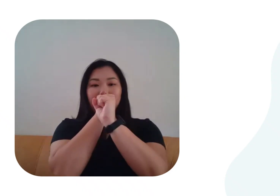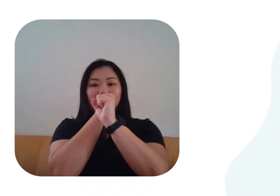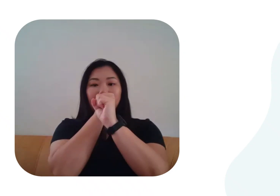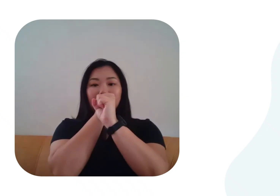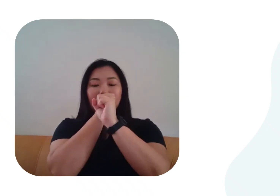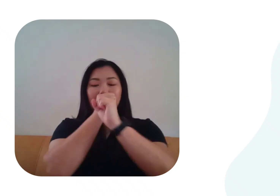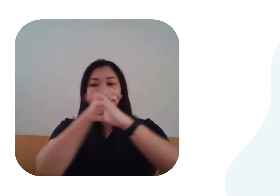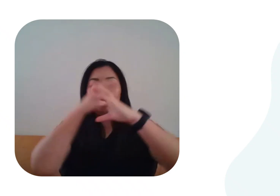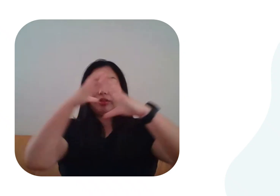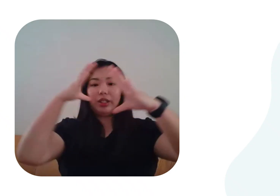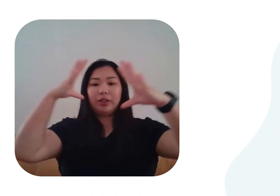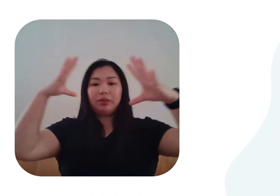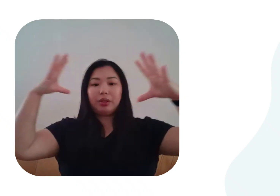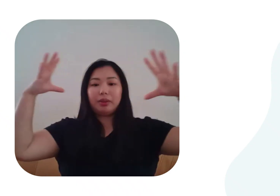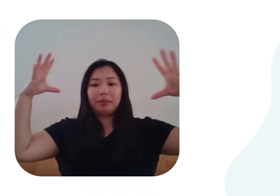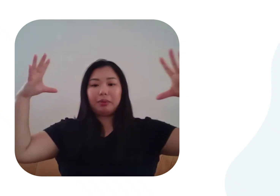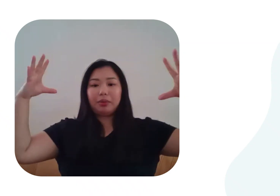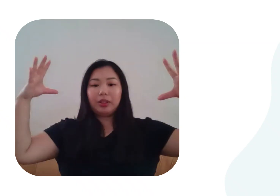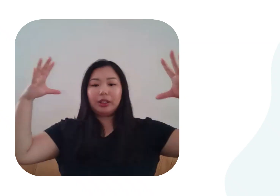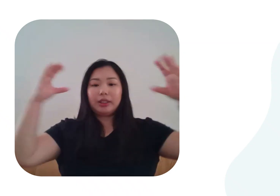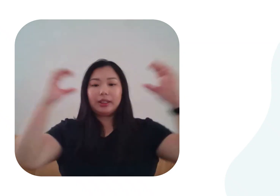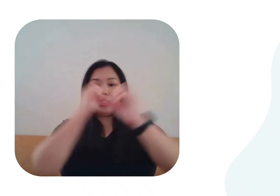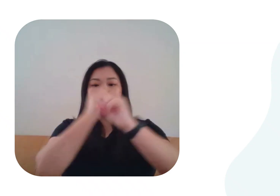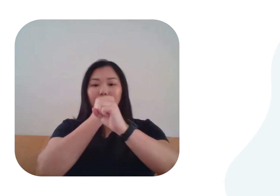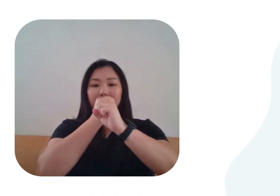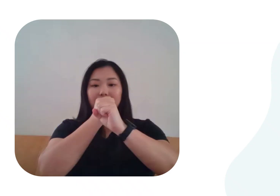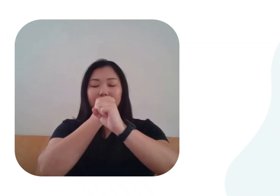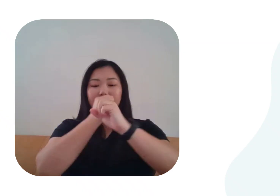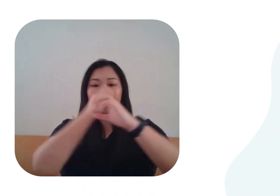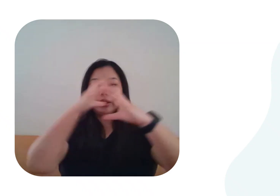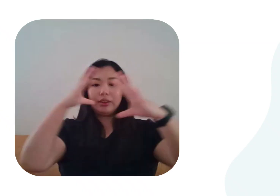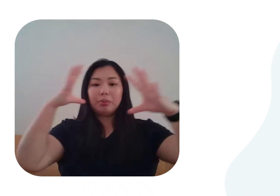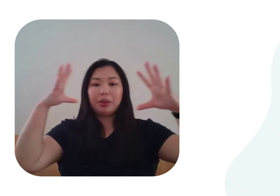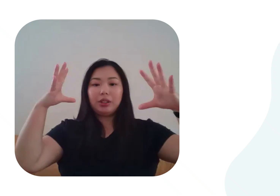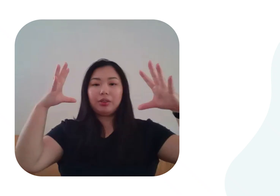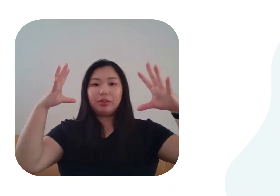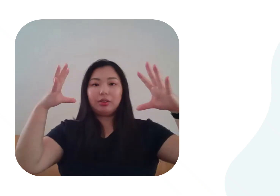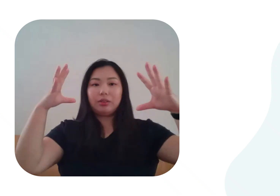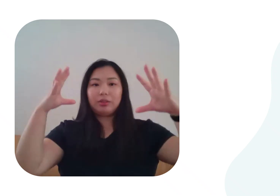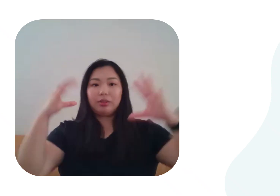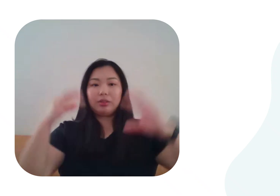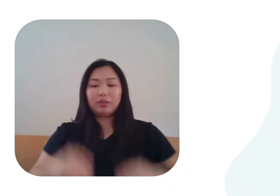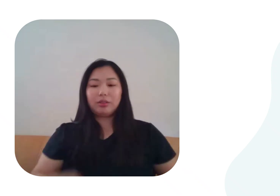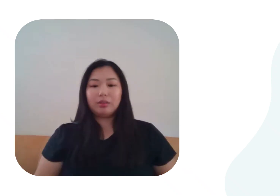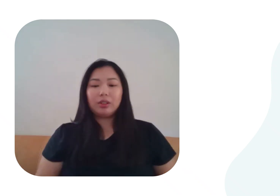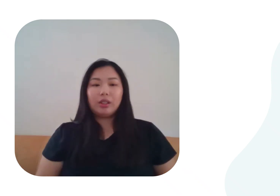of your mouth and move outwards and open. Balloon.